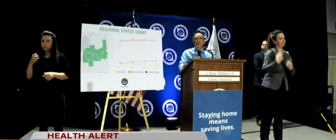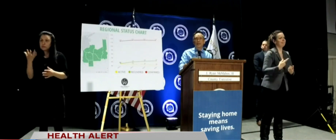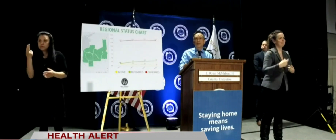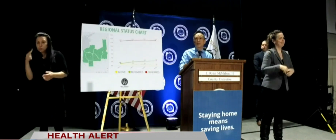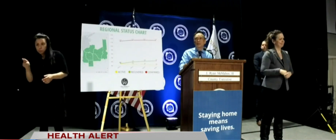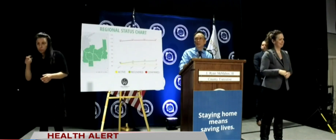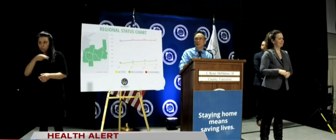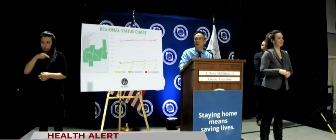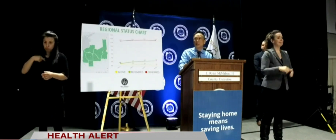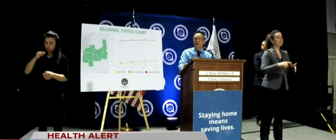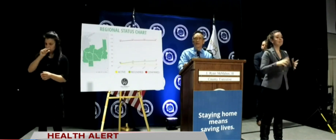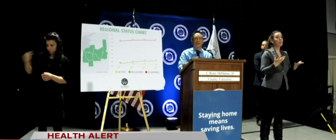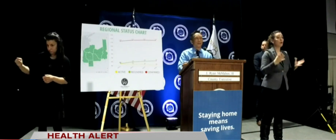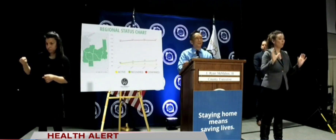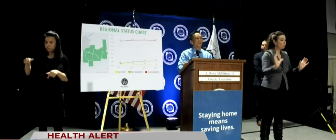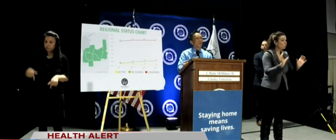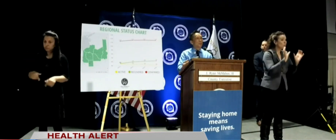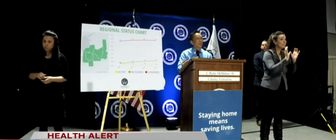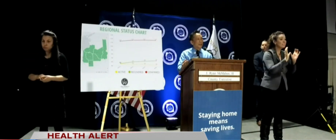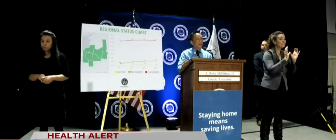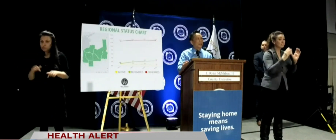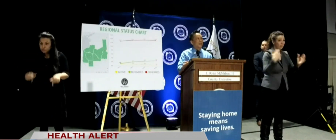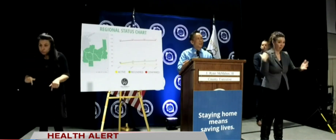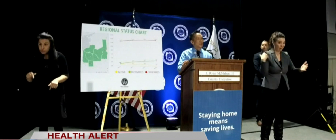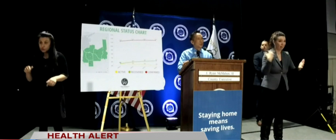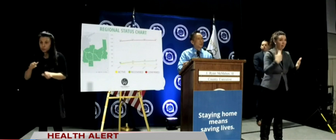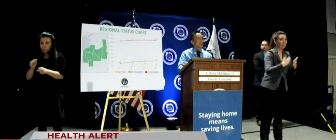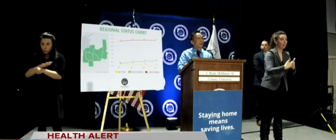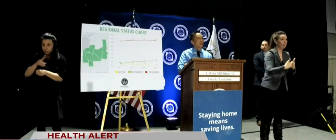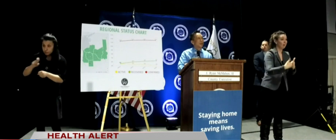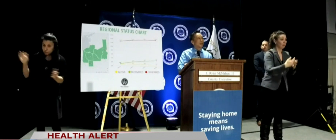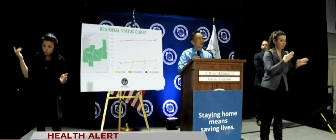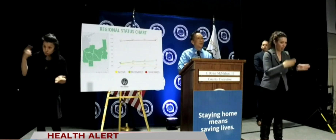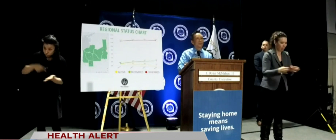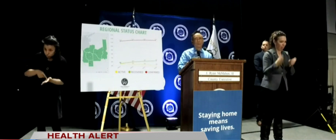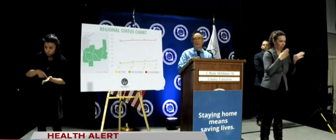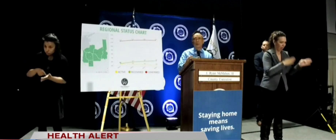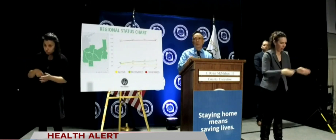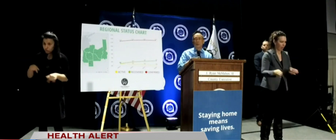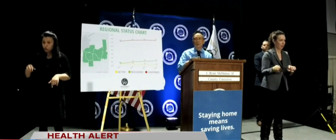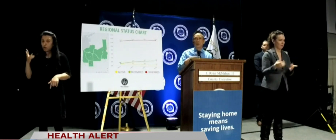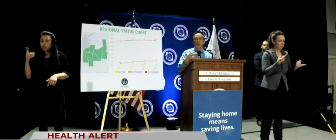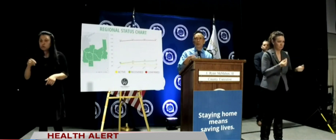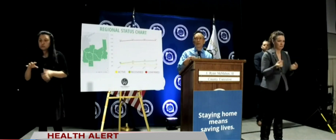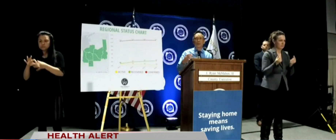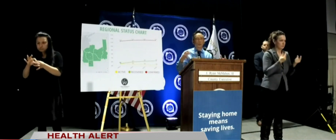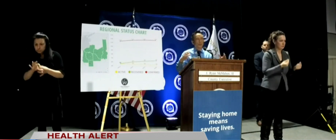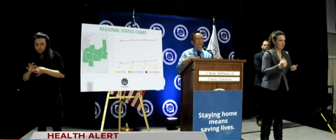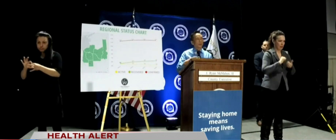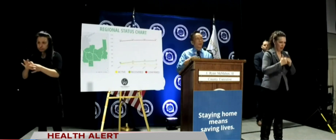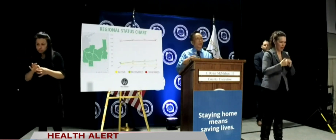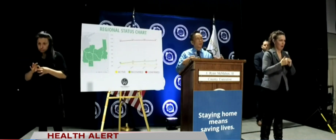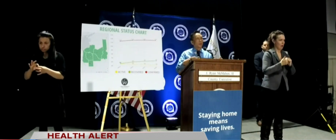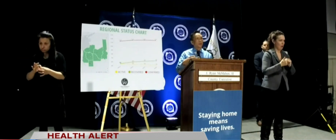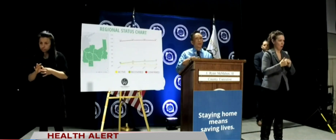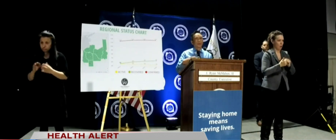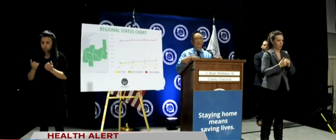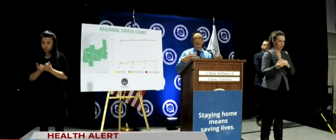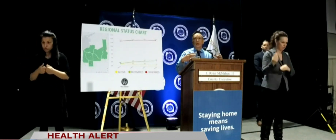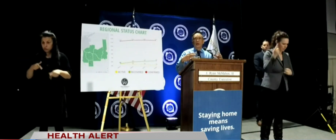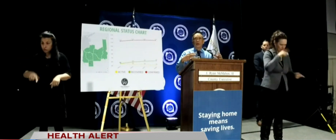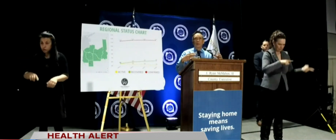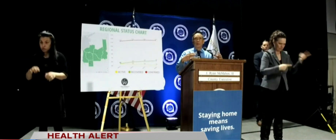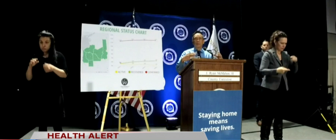this crisis, there's been a lot of planning and execution in which we were able to put together a really